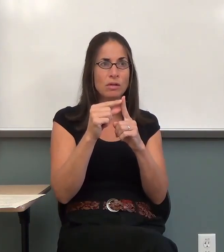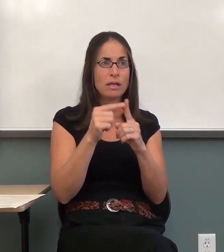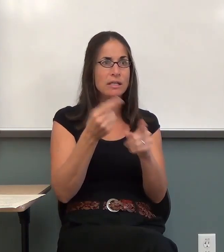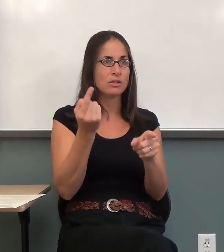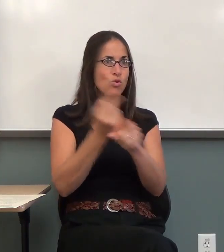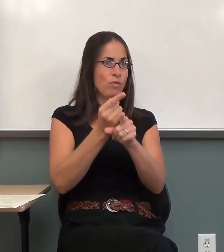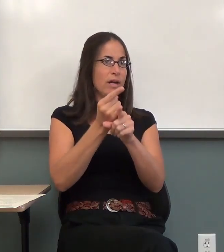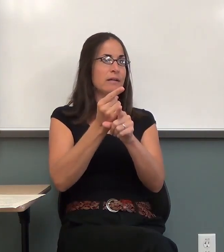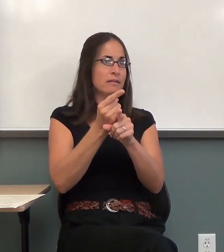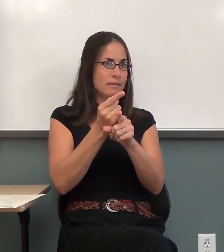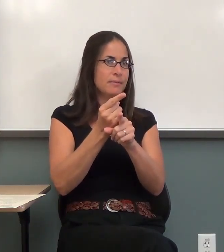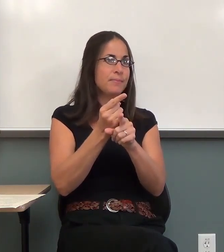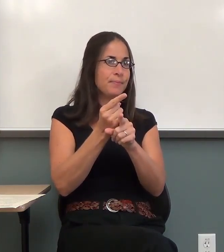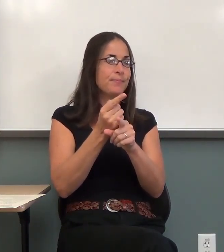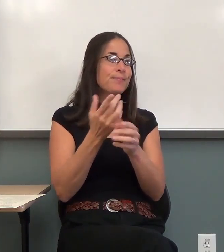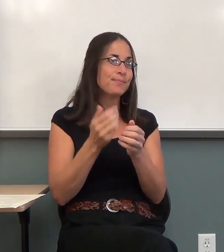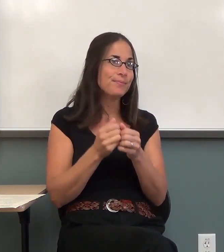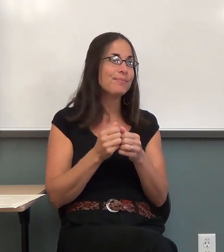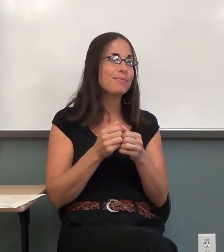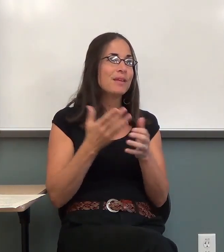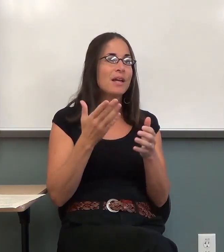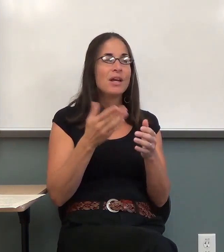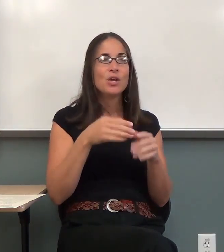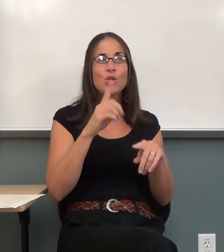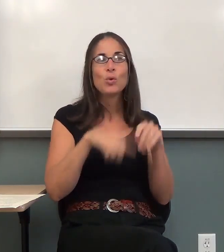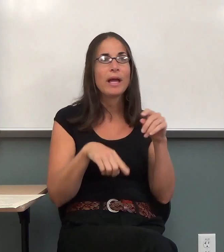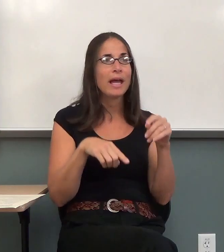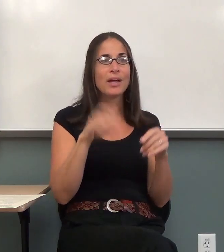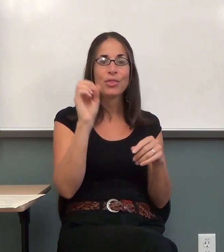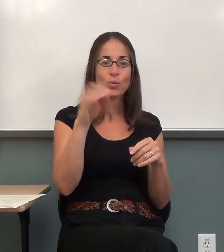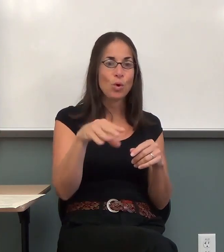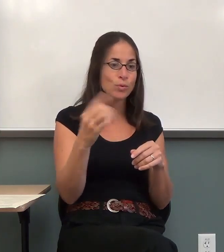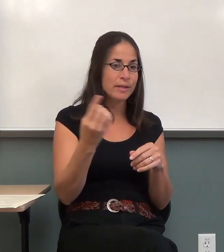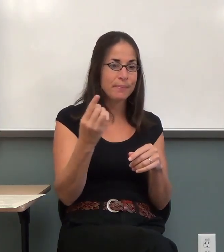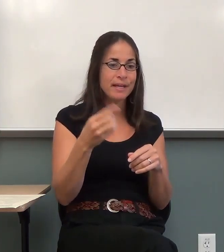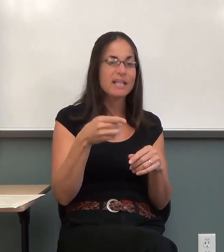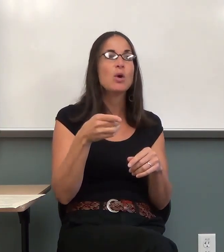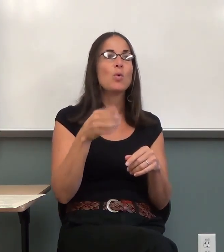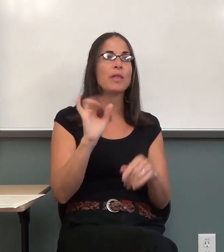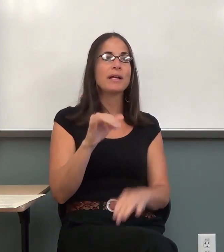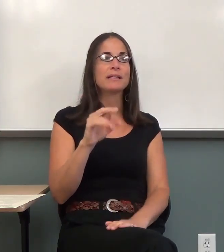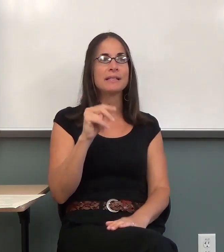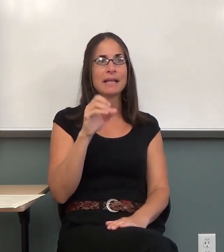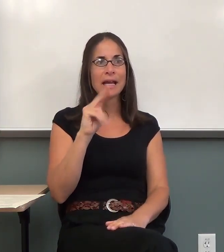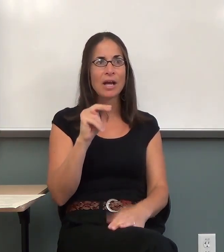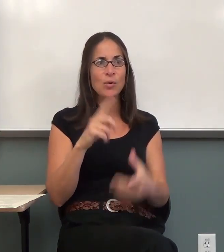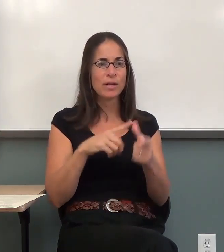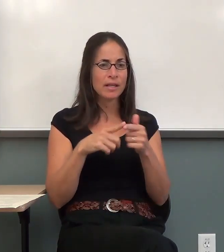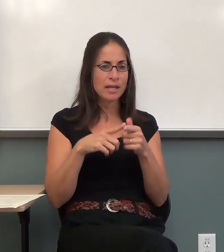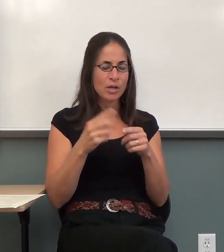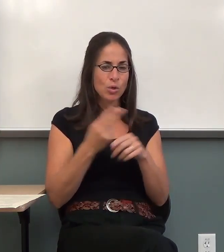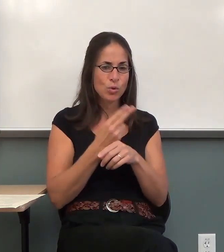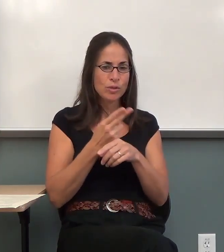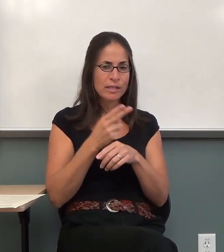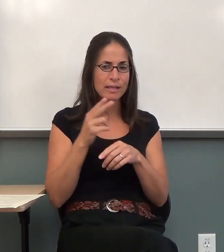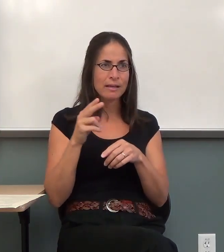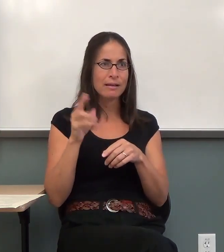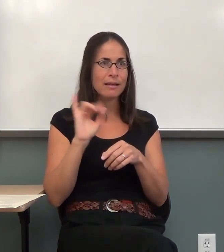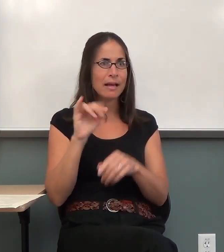correct. See, you can't just say something's a noun, but then use it as in a sentence as a verb. Do you